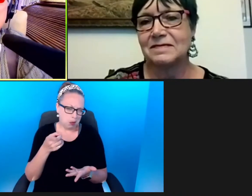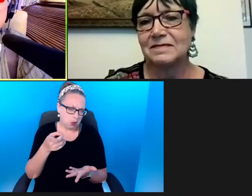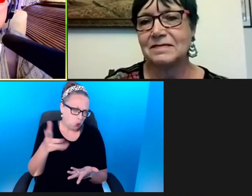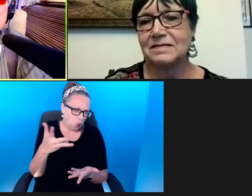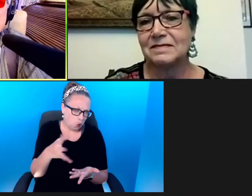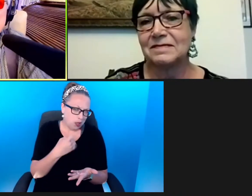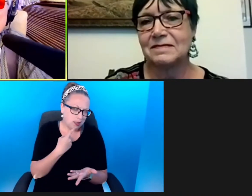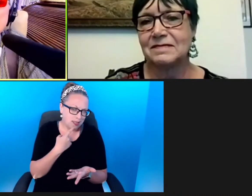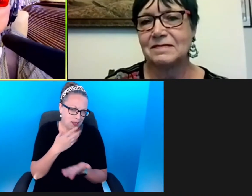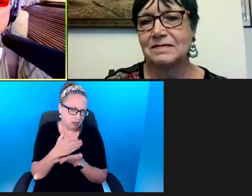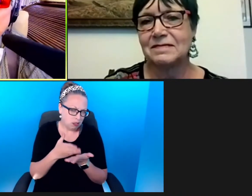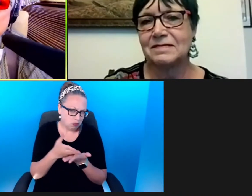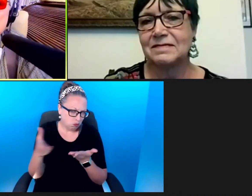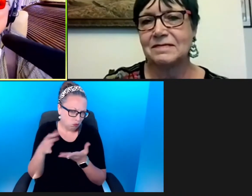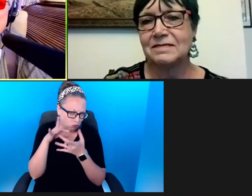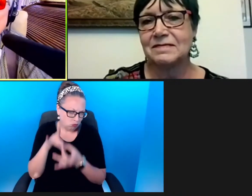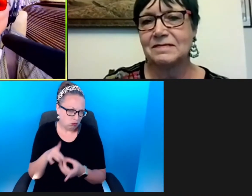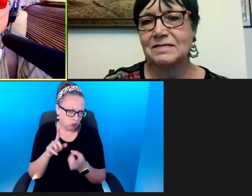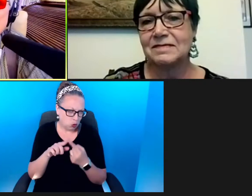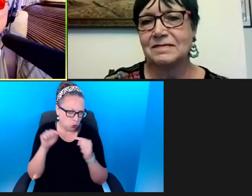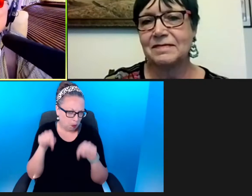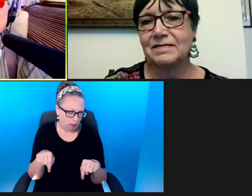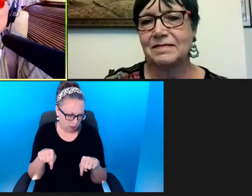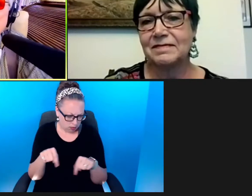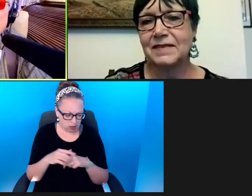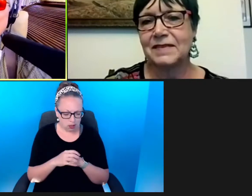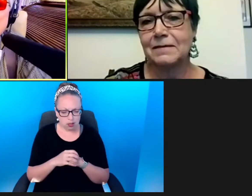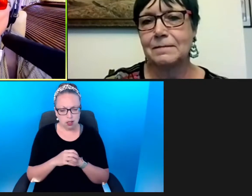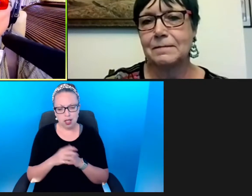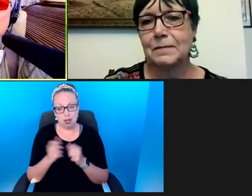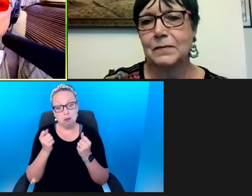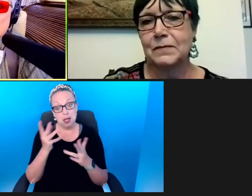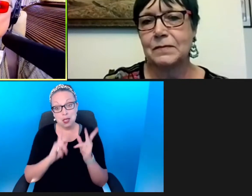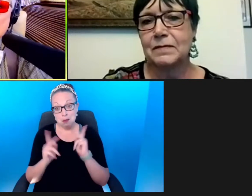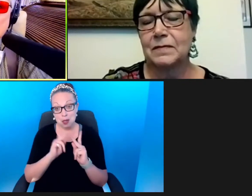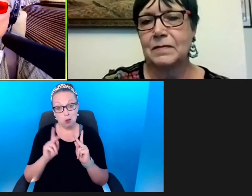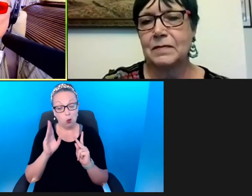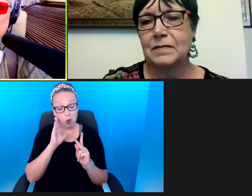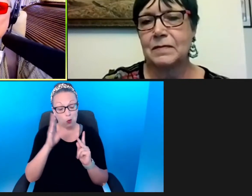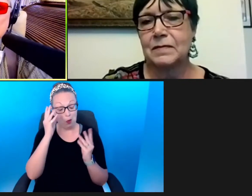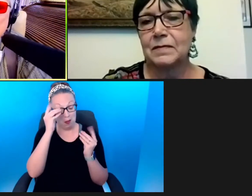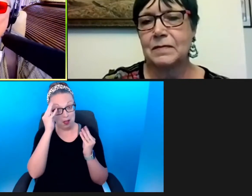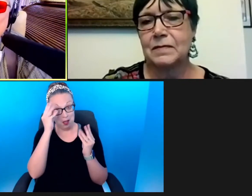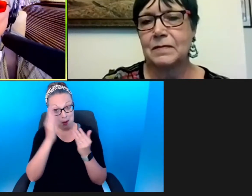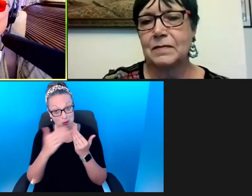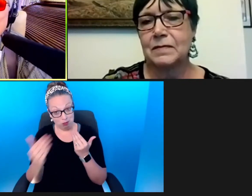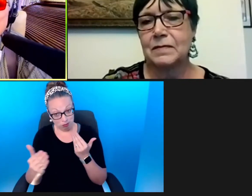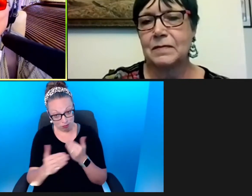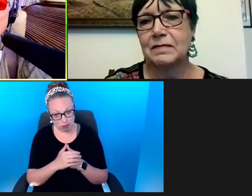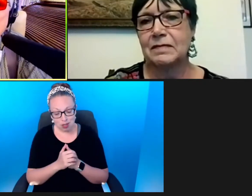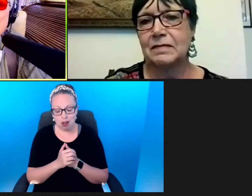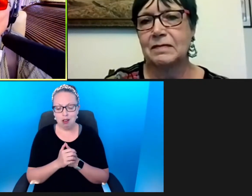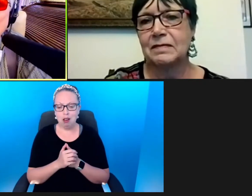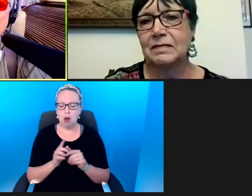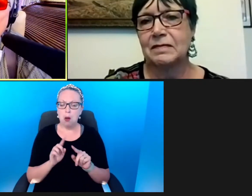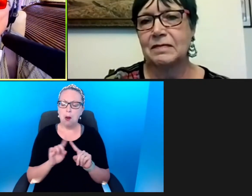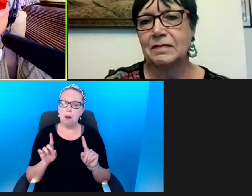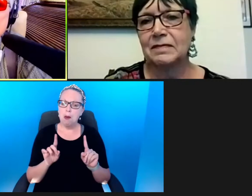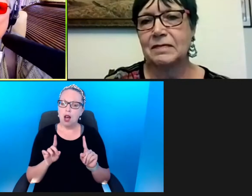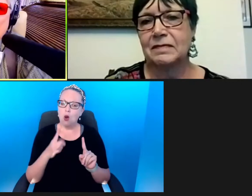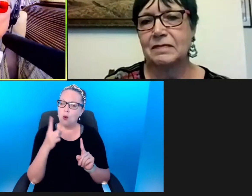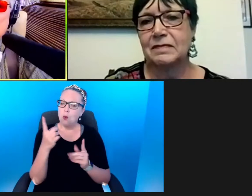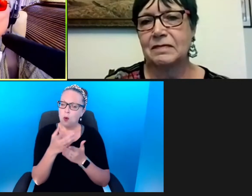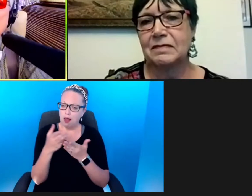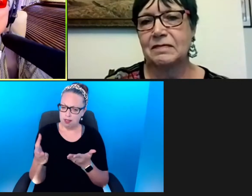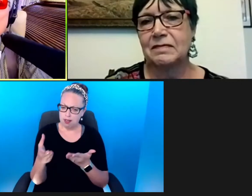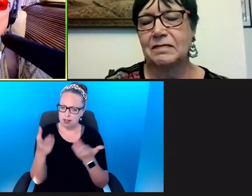some insights that I think many of us will, including me, are going to think about for a long time to come. But one of the things